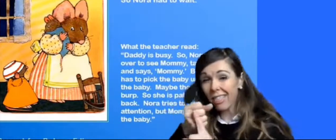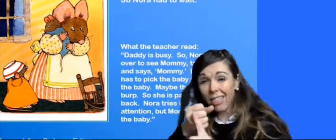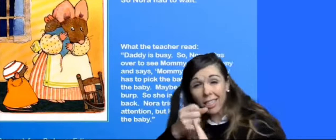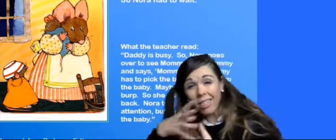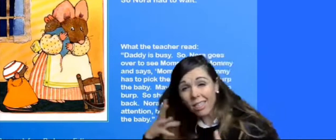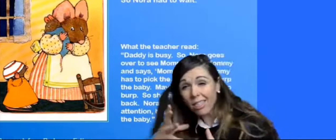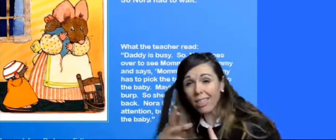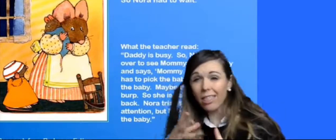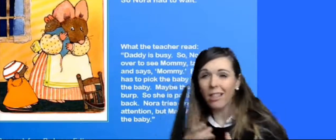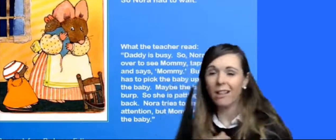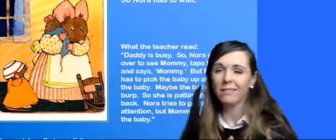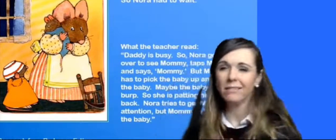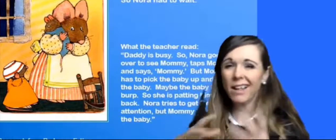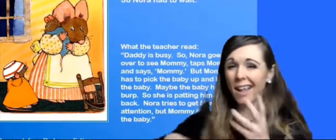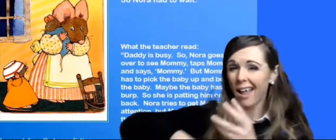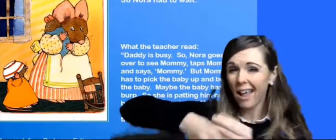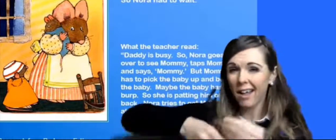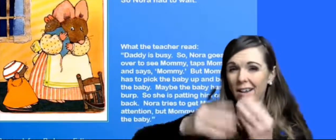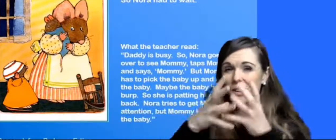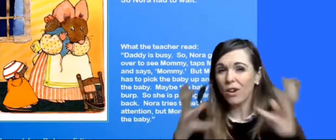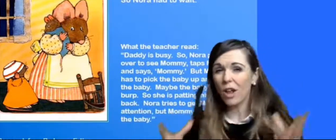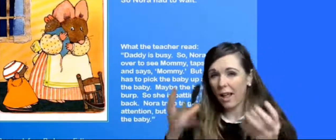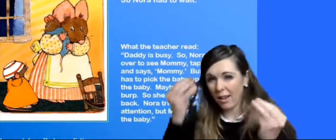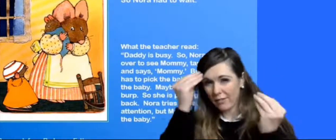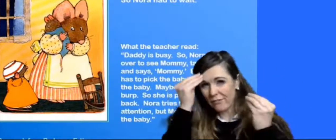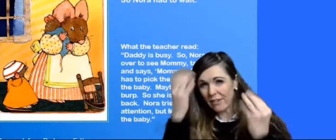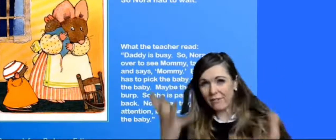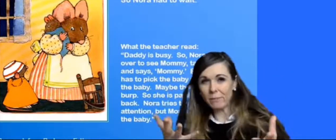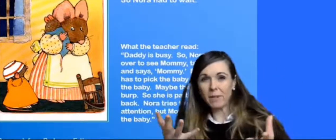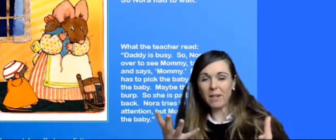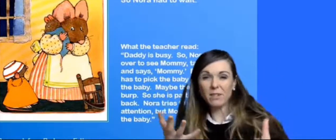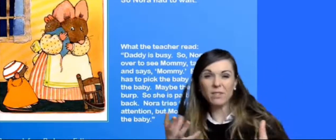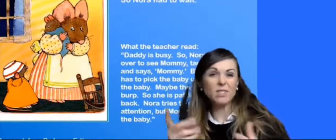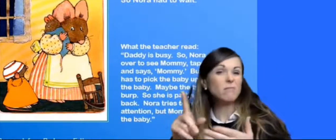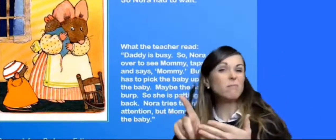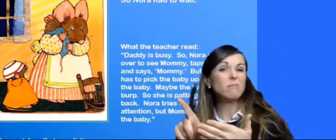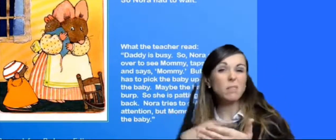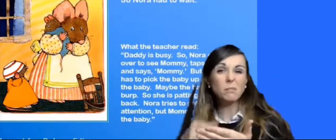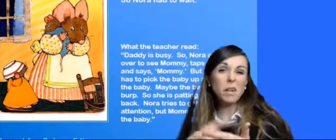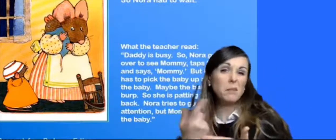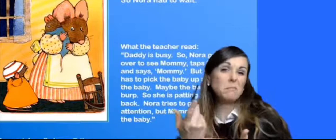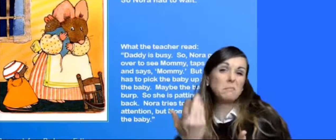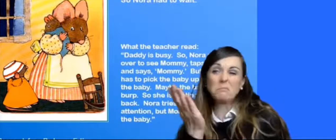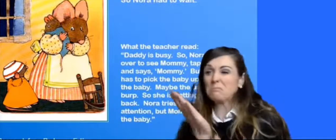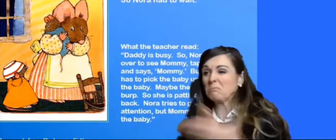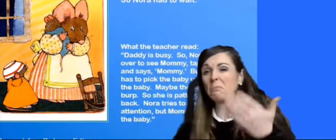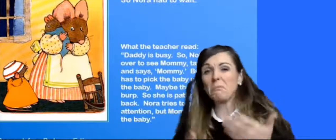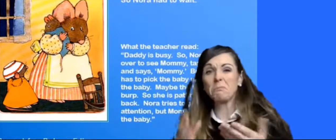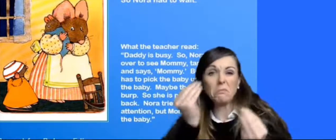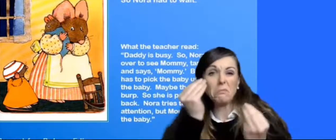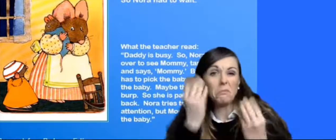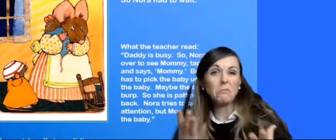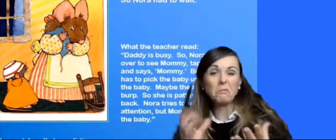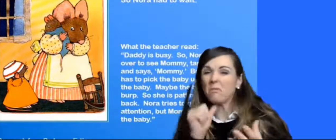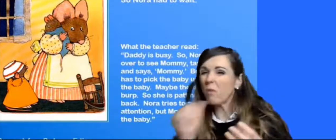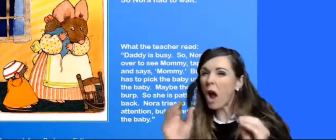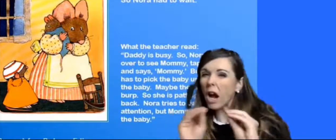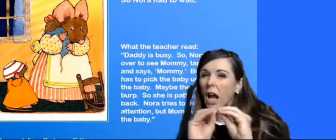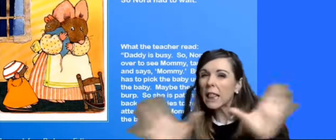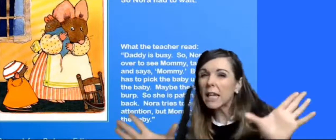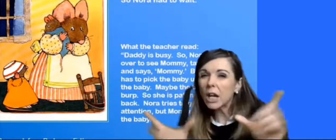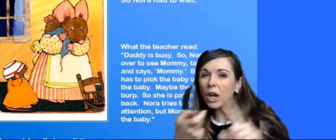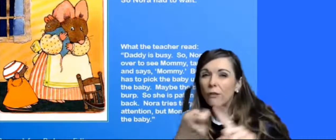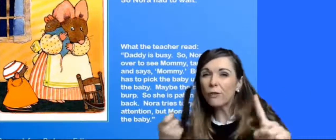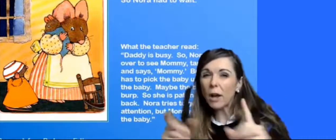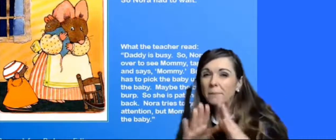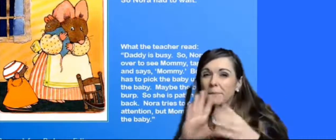wait. So that expansion really brings the whole story together. It's a lot of extra information,